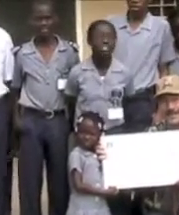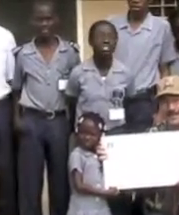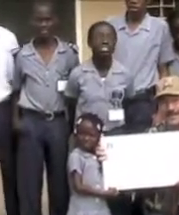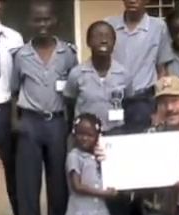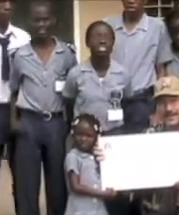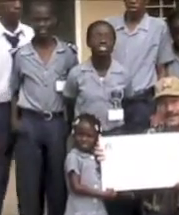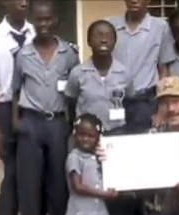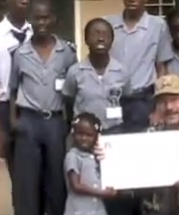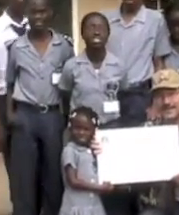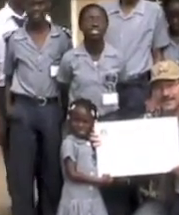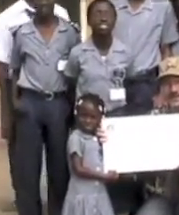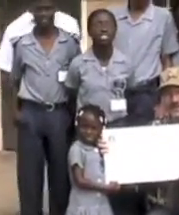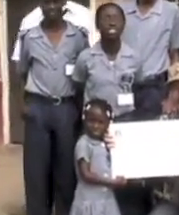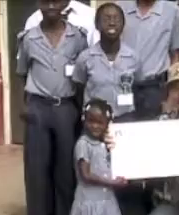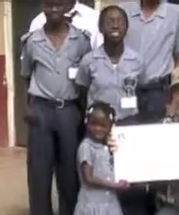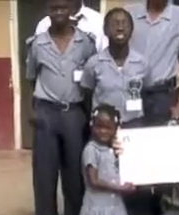16,258. 528.